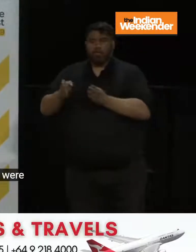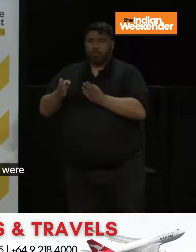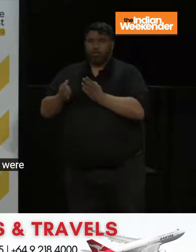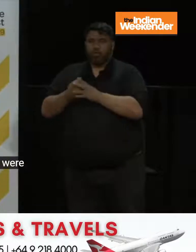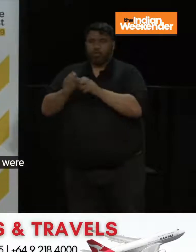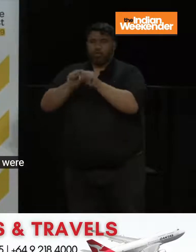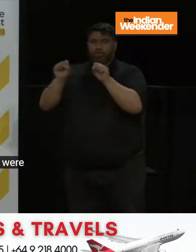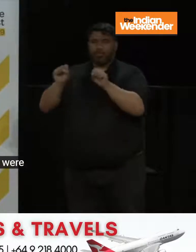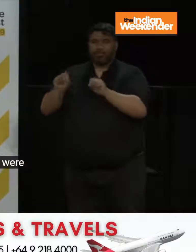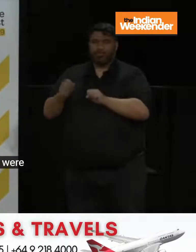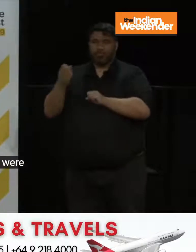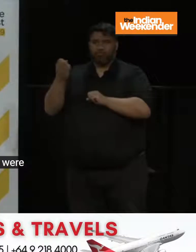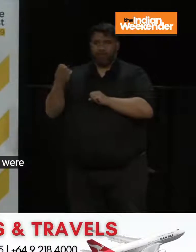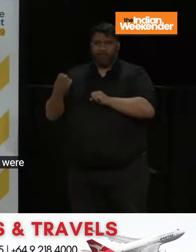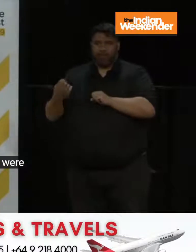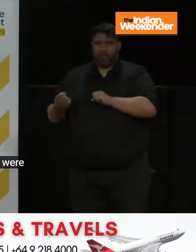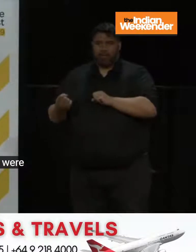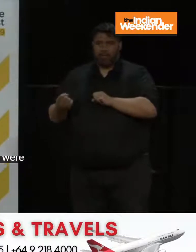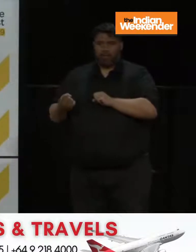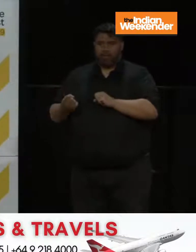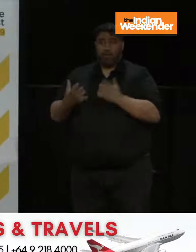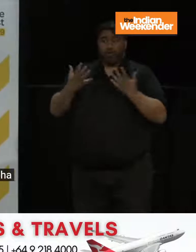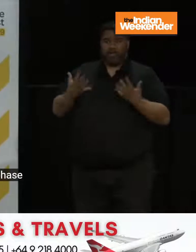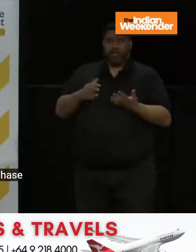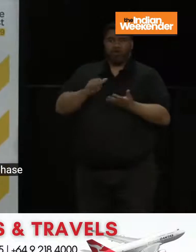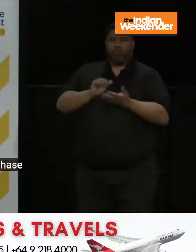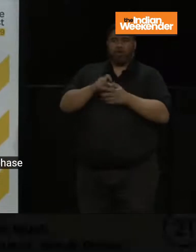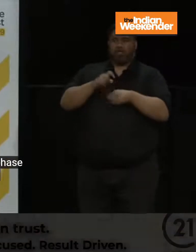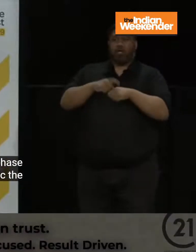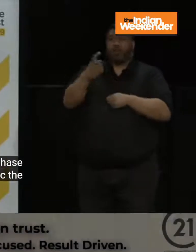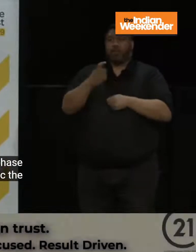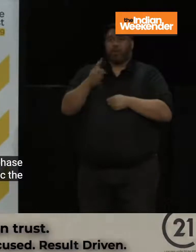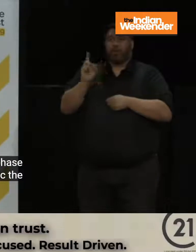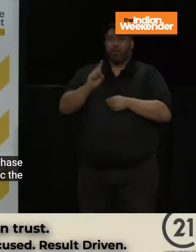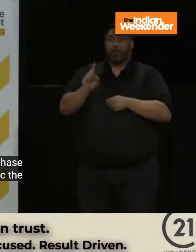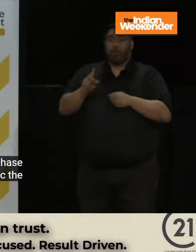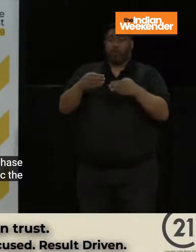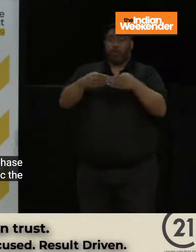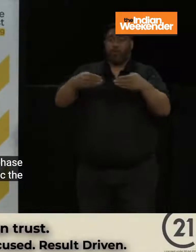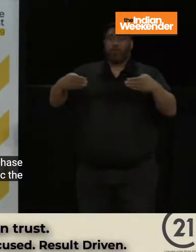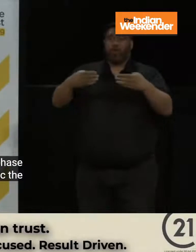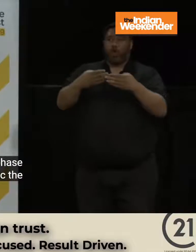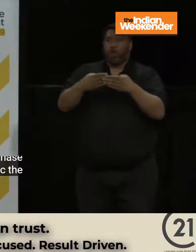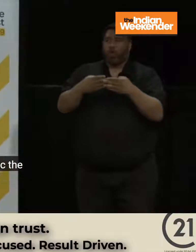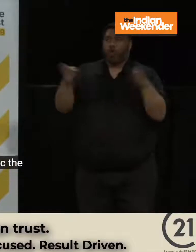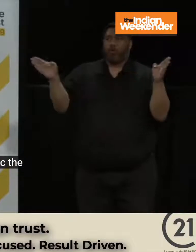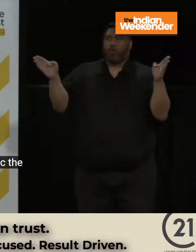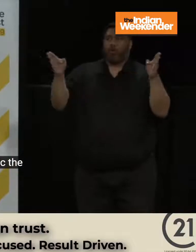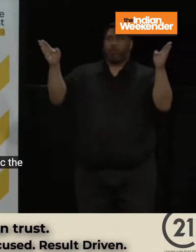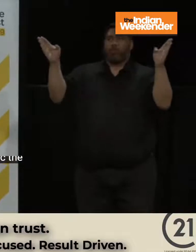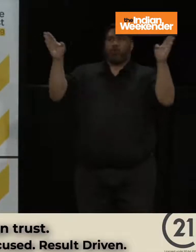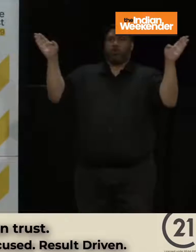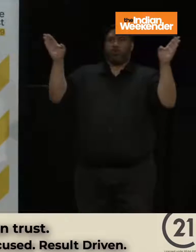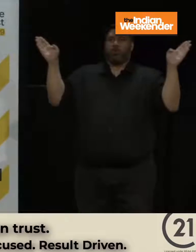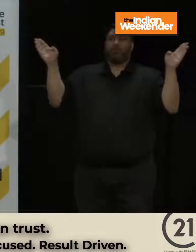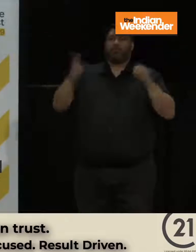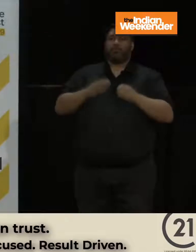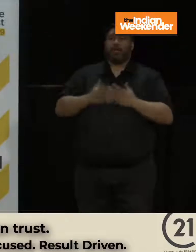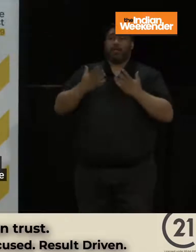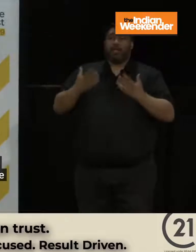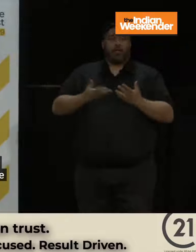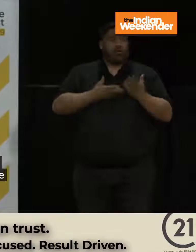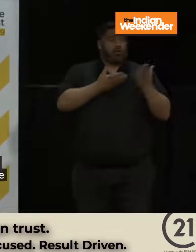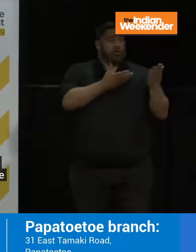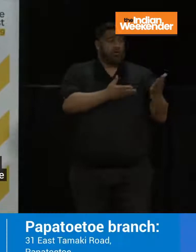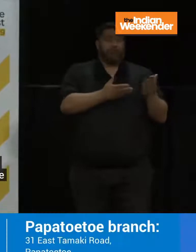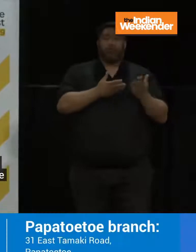is right to carefully start the reopening of our borders, just as we said that we would and just as we have planned for. I'll now hand over to the Director General for today's